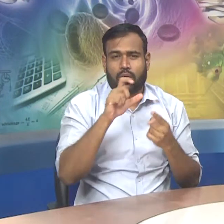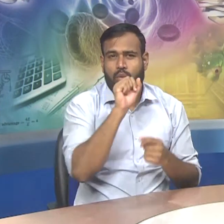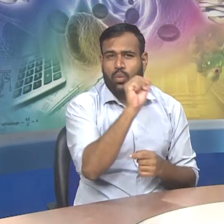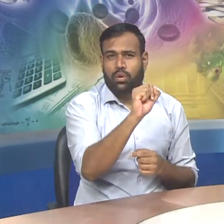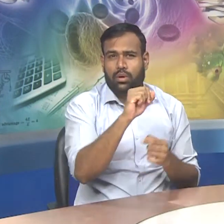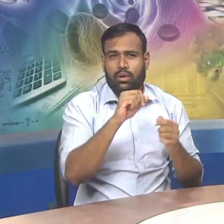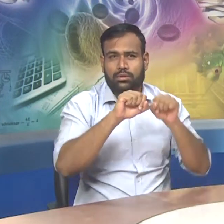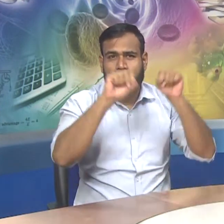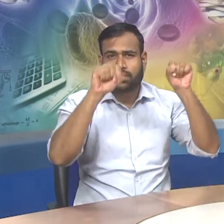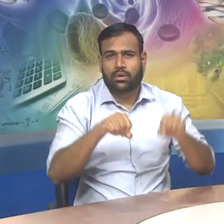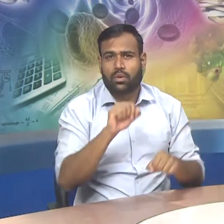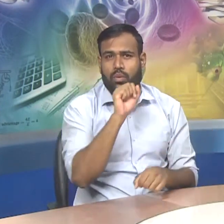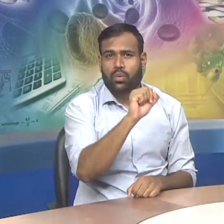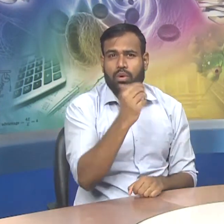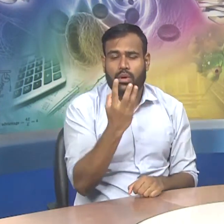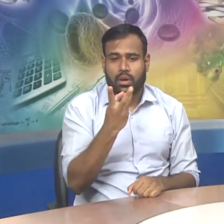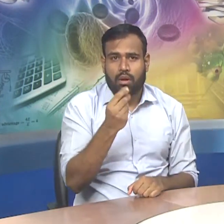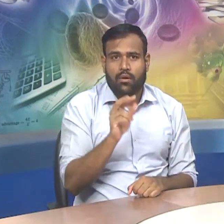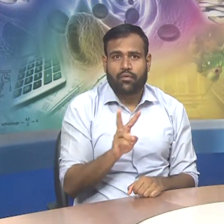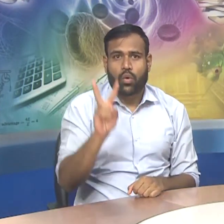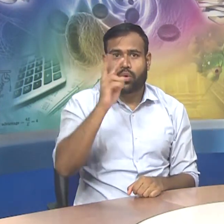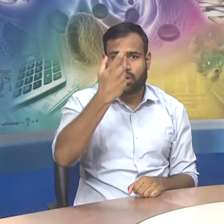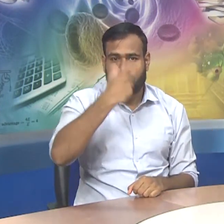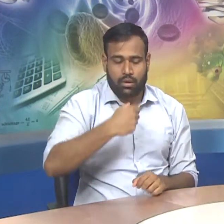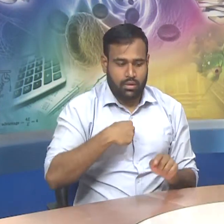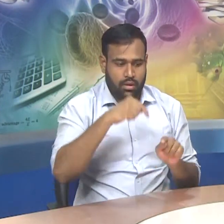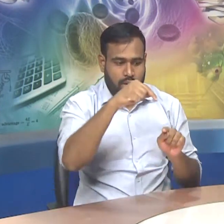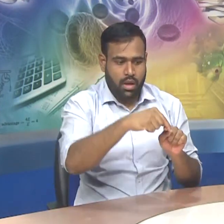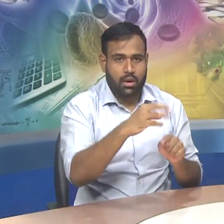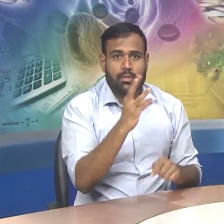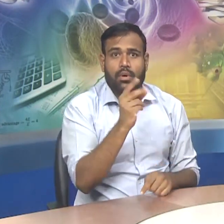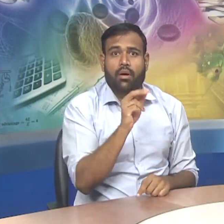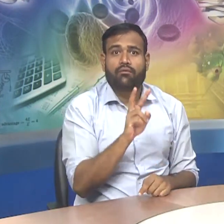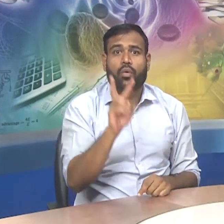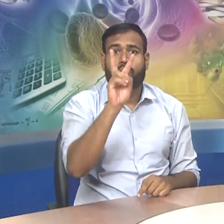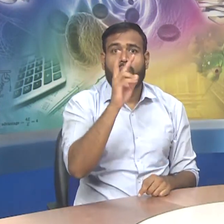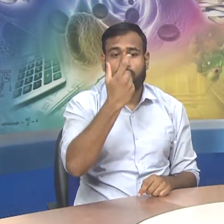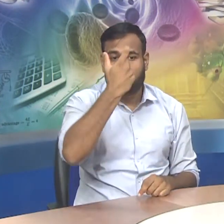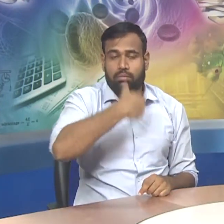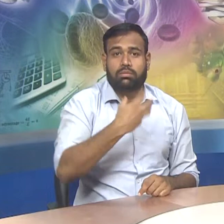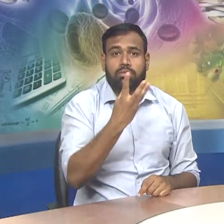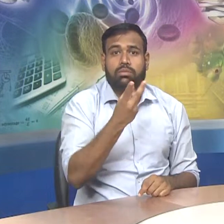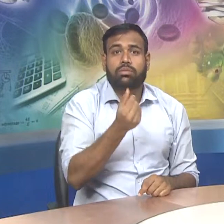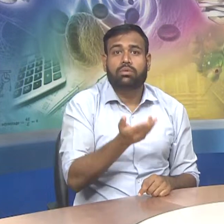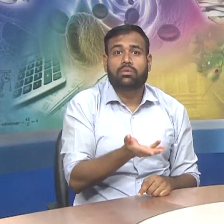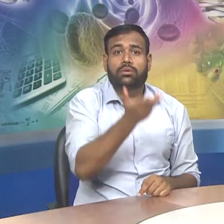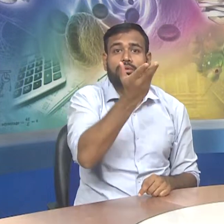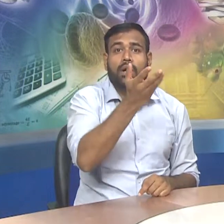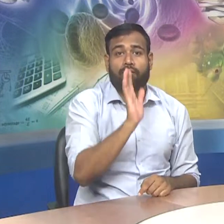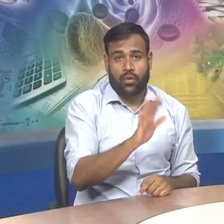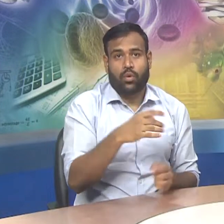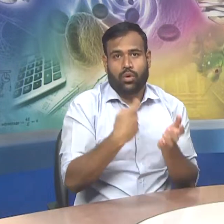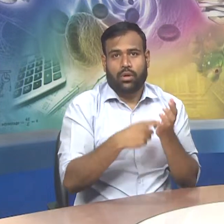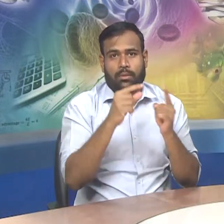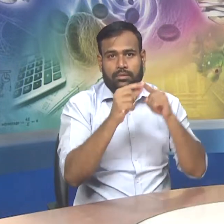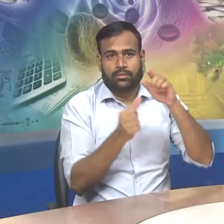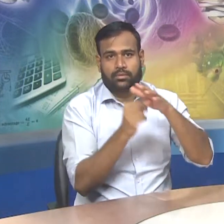The value of vote of each member of legislative assembly of a state is determined by the